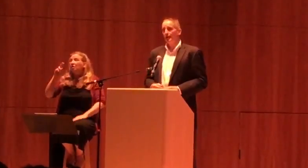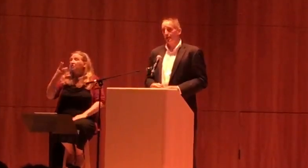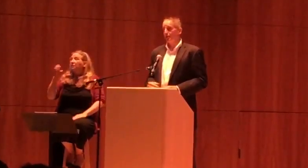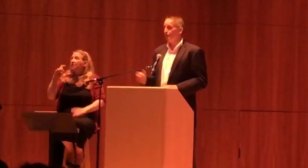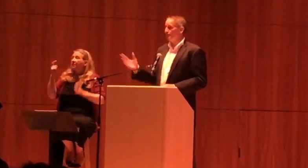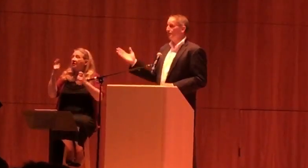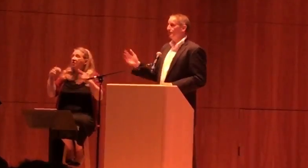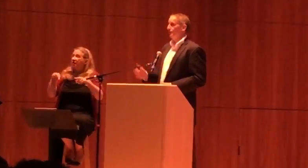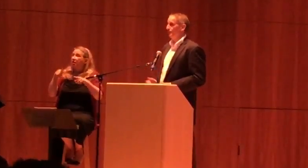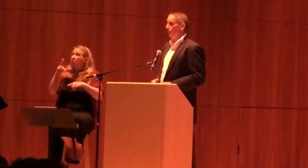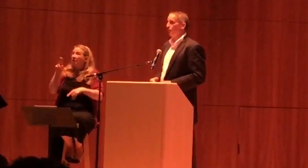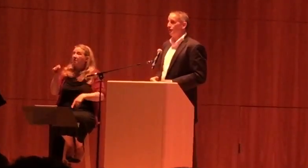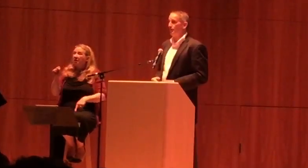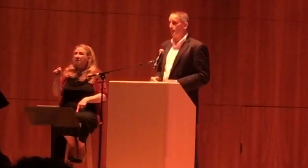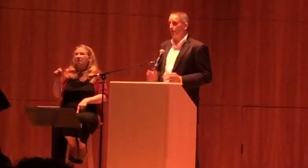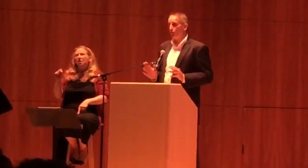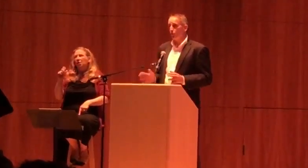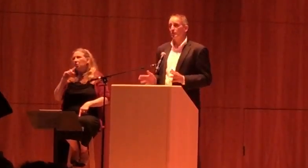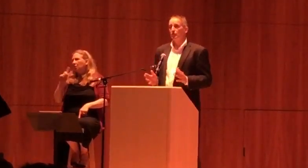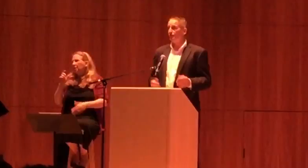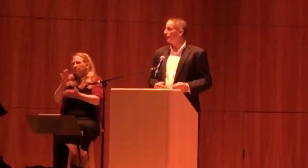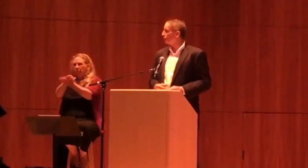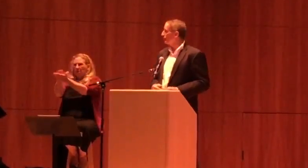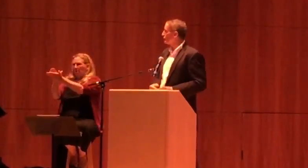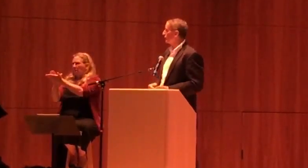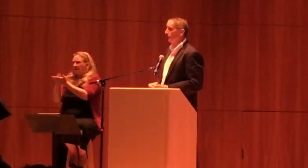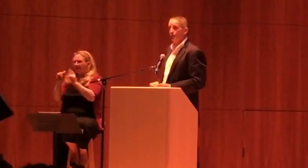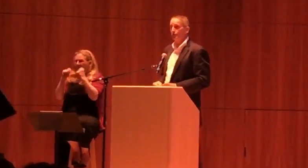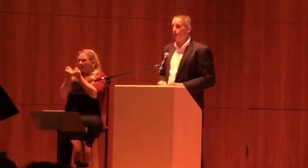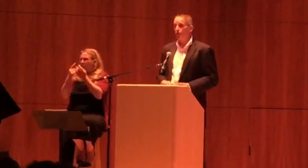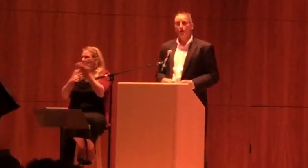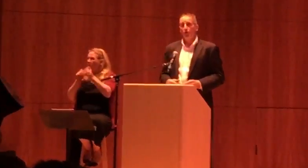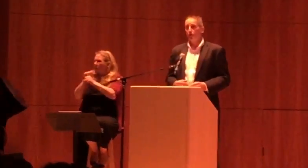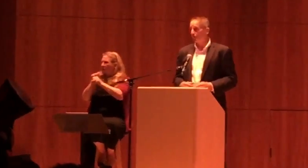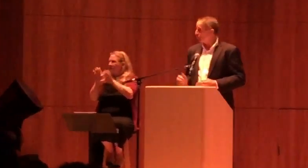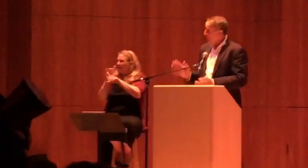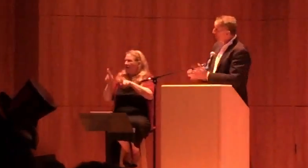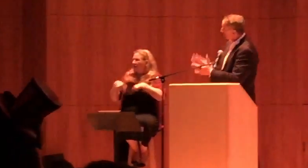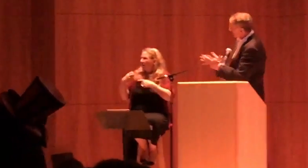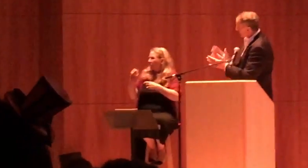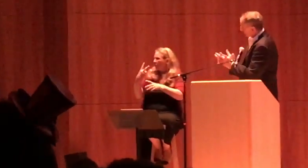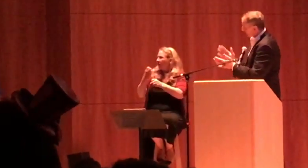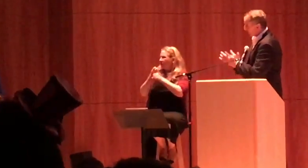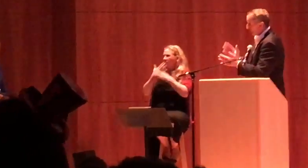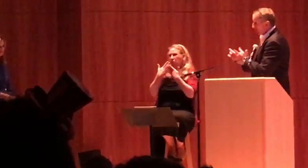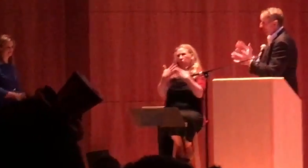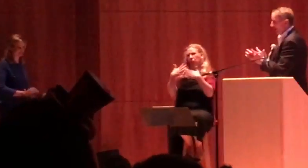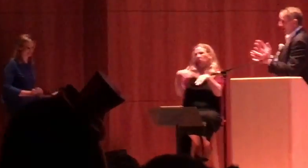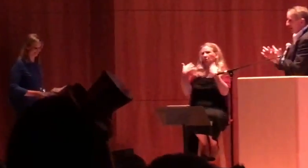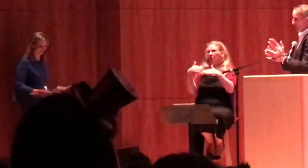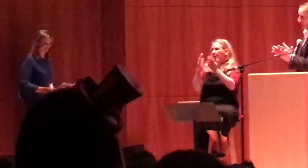country, and really a tribute to the whole team here for the work that you've done over the last 12 years. So we are looking forward to it.